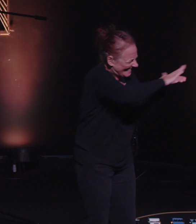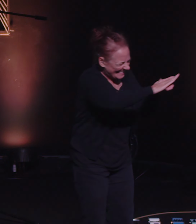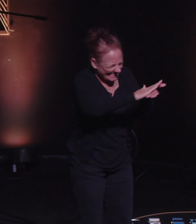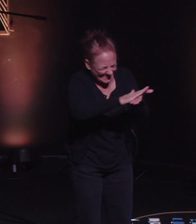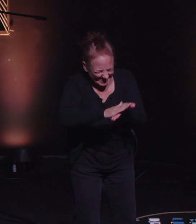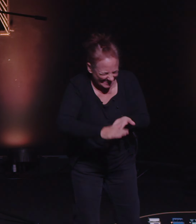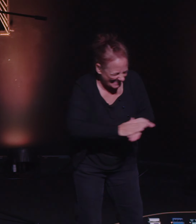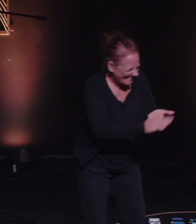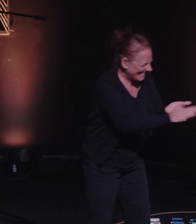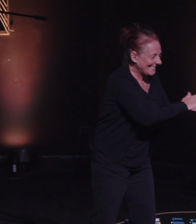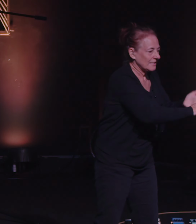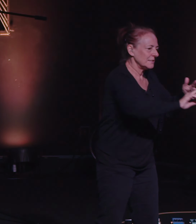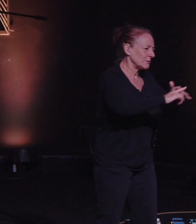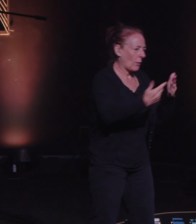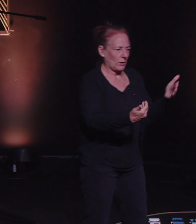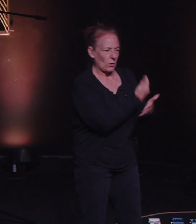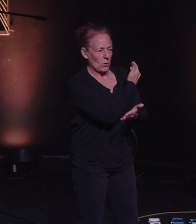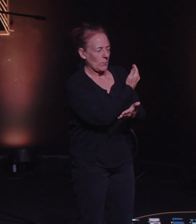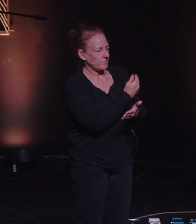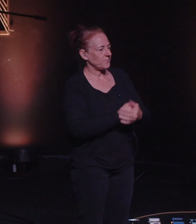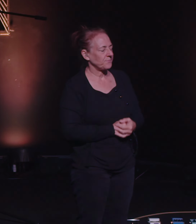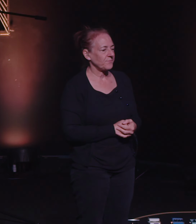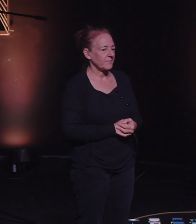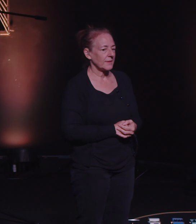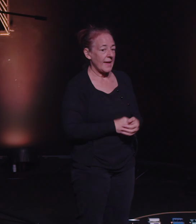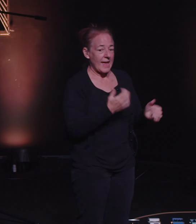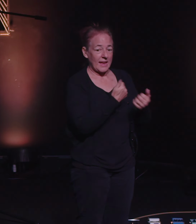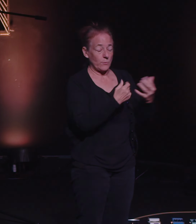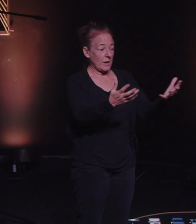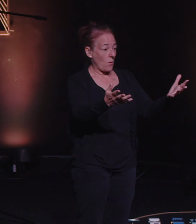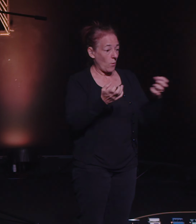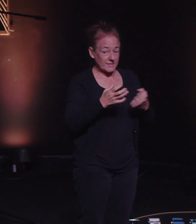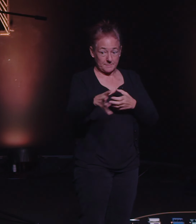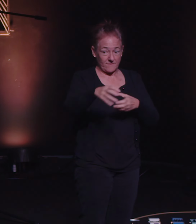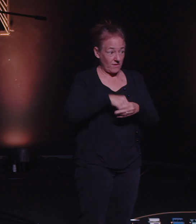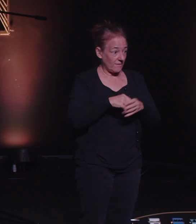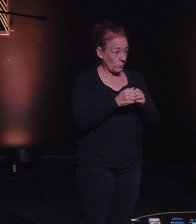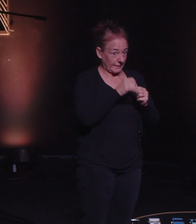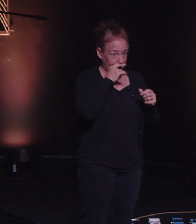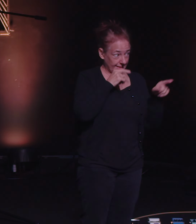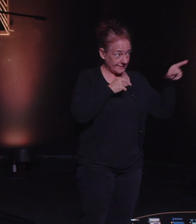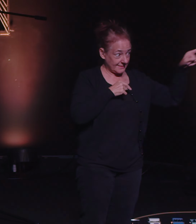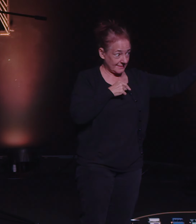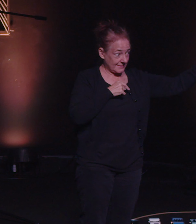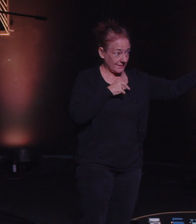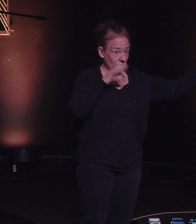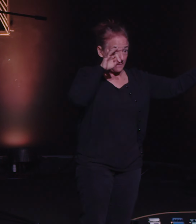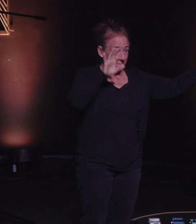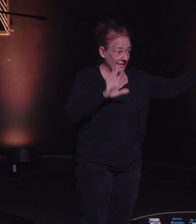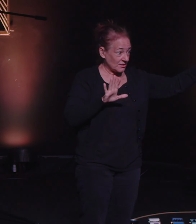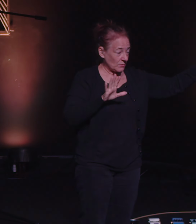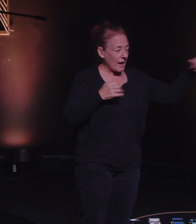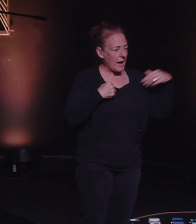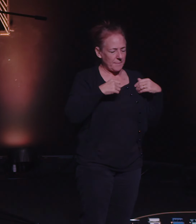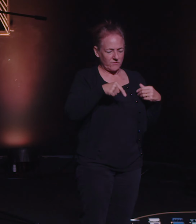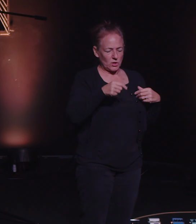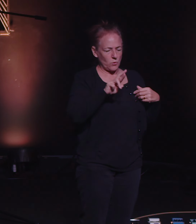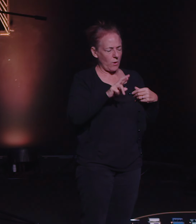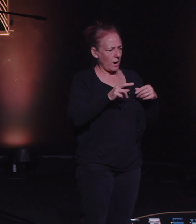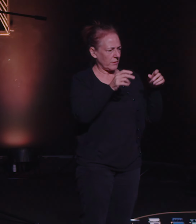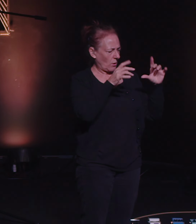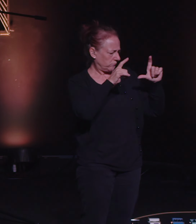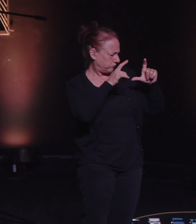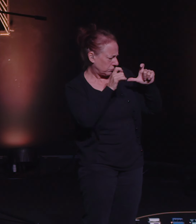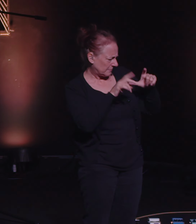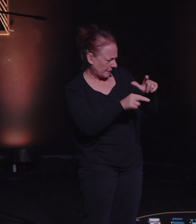and we're starting fresh. And so we want anyone who wants to be involved in kids ministry, at the end, I'm going to have a QR code for you at the